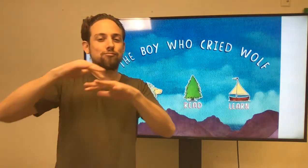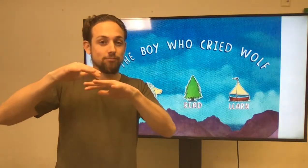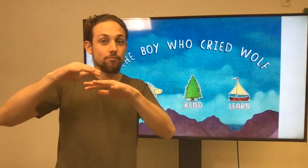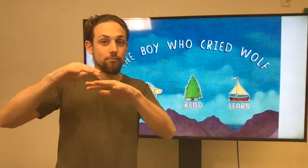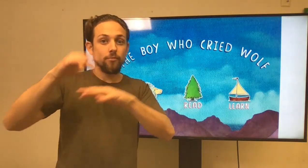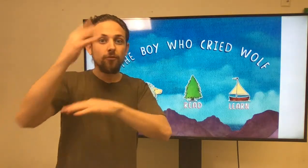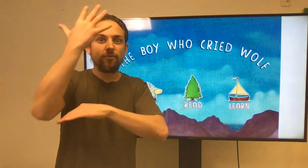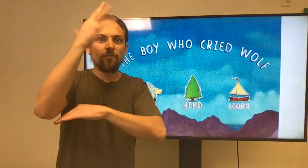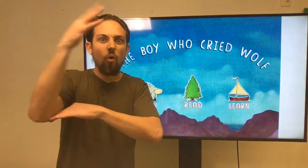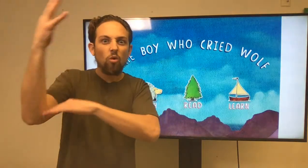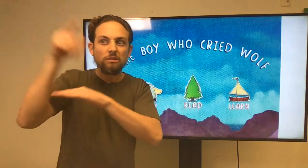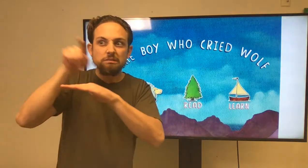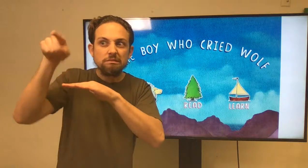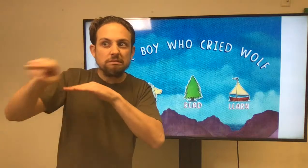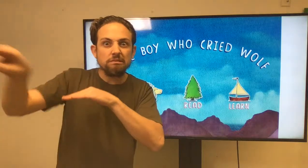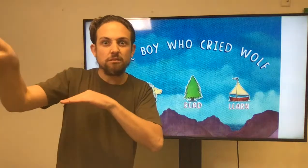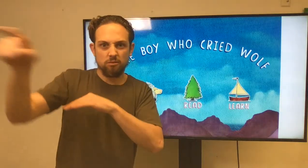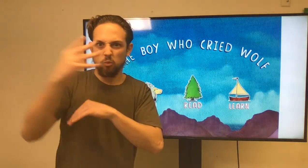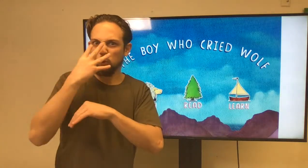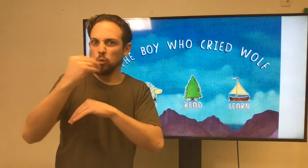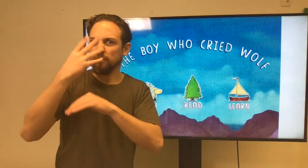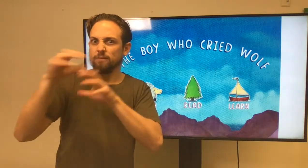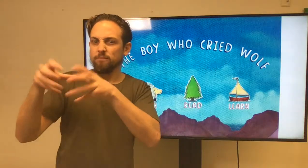mountainside, there was a boy who watched the sheep.